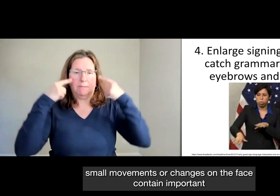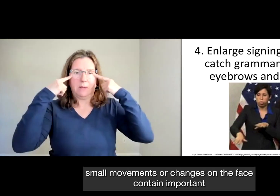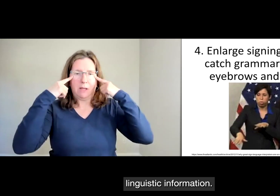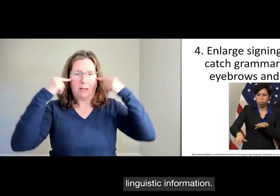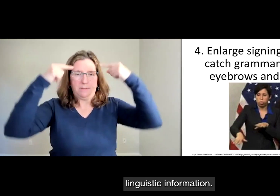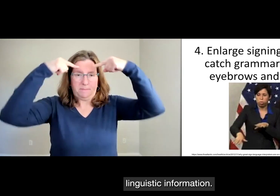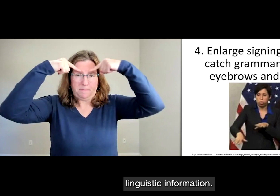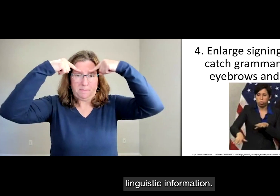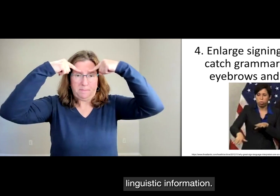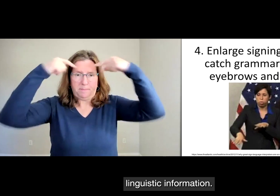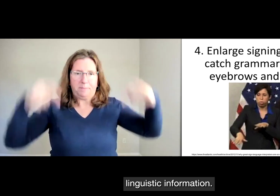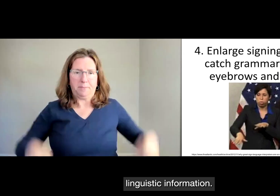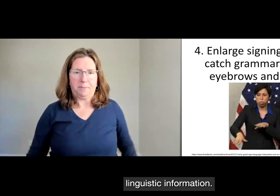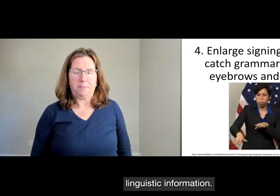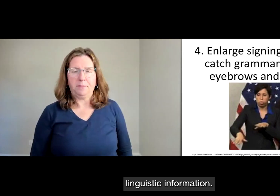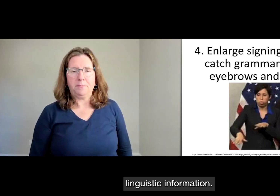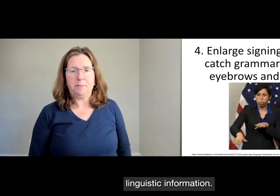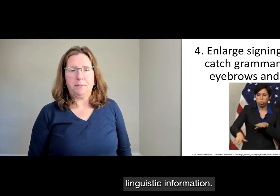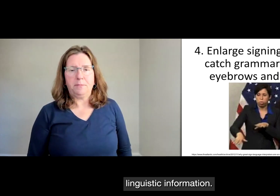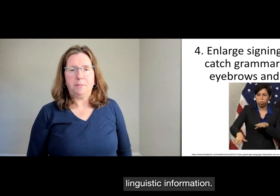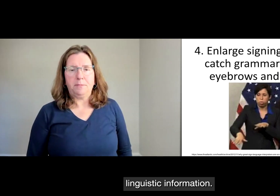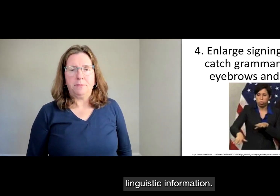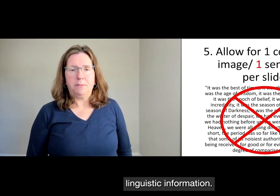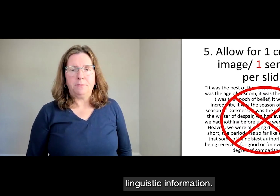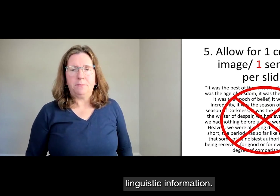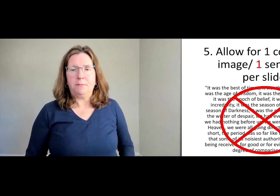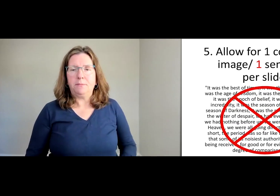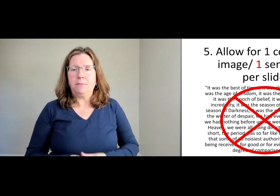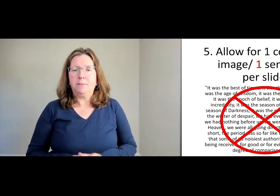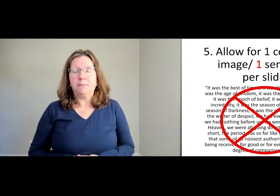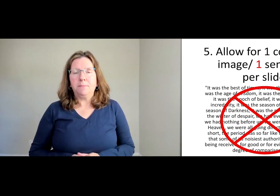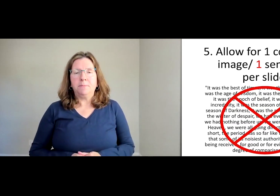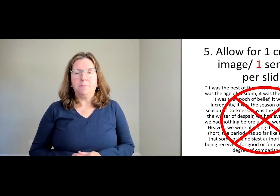contain important linguistic information.